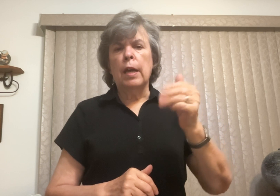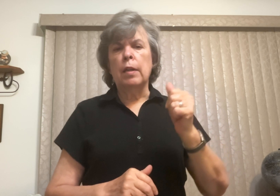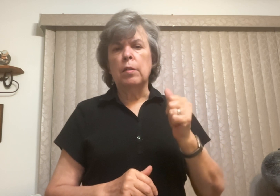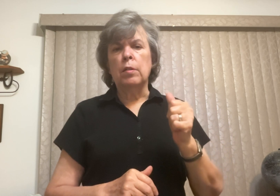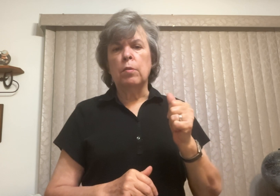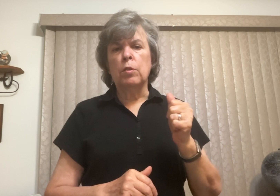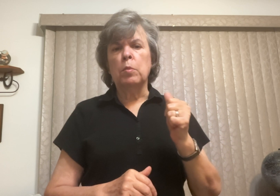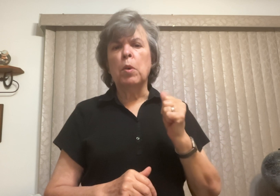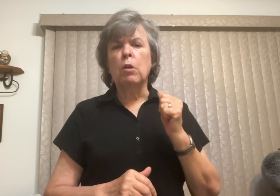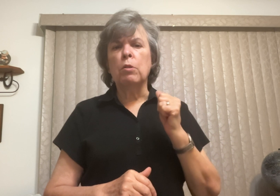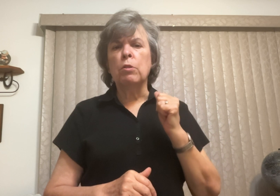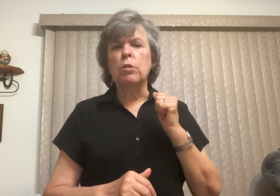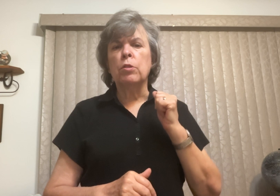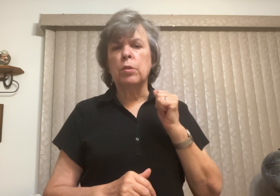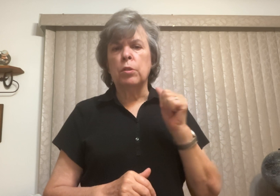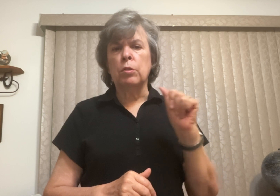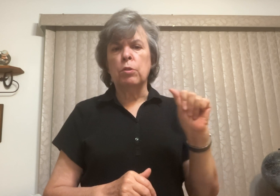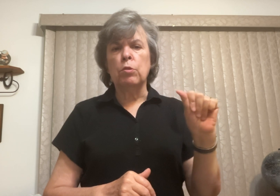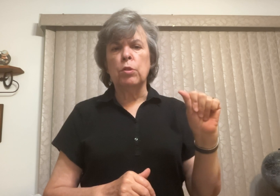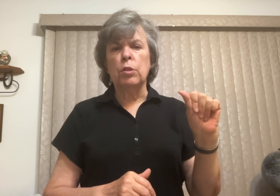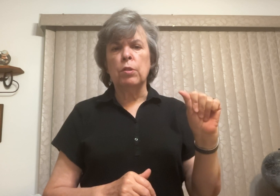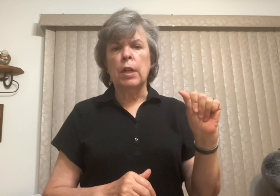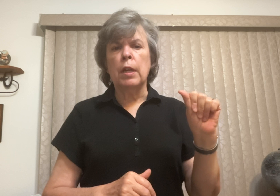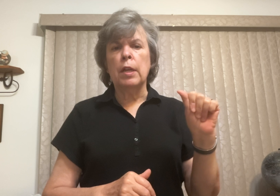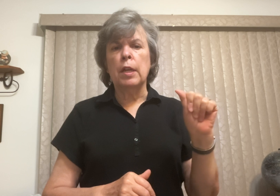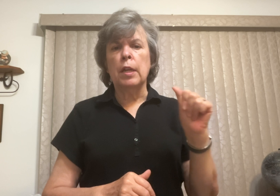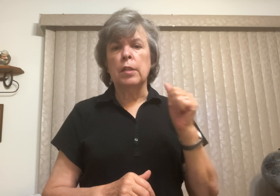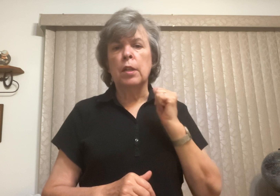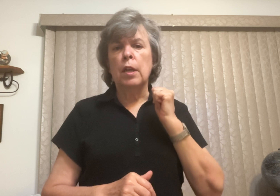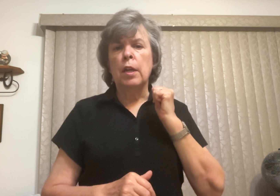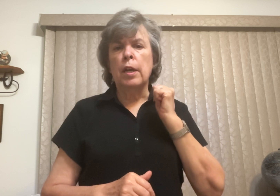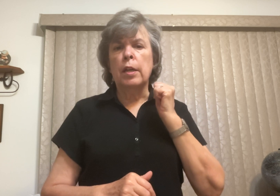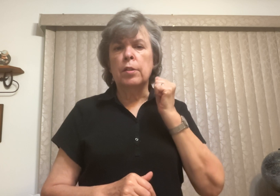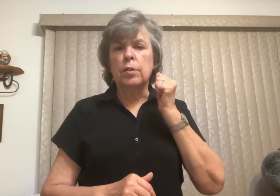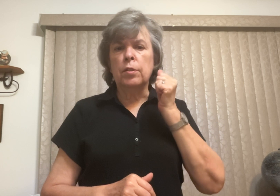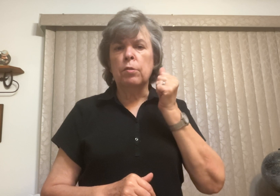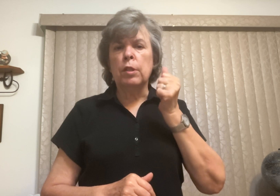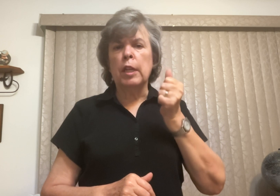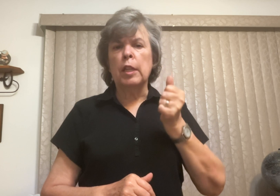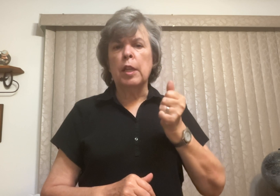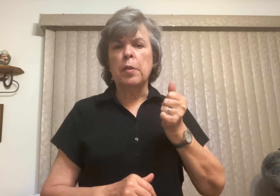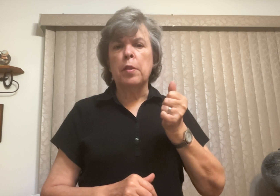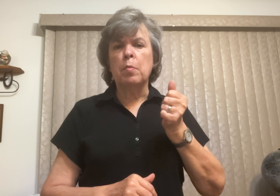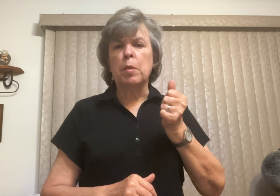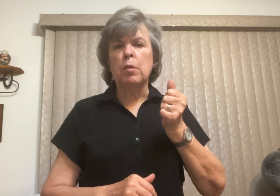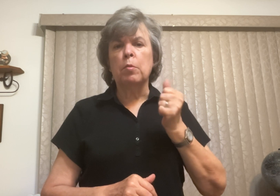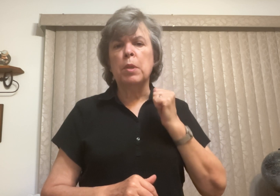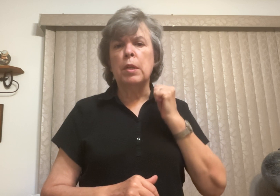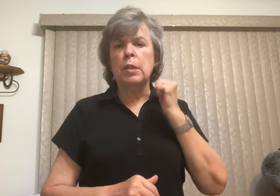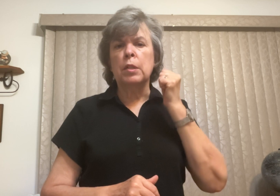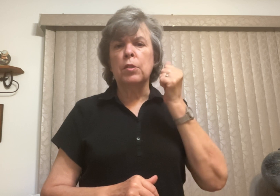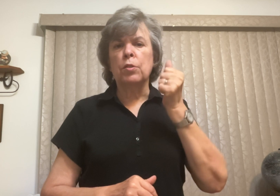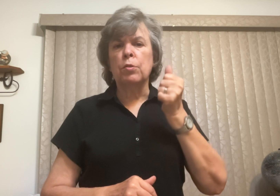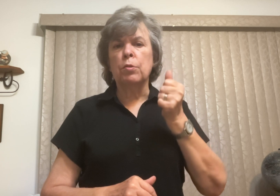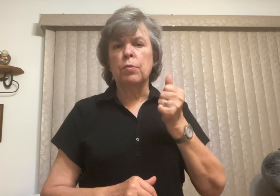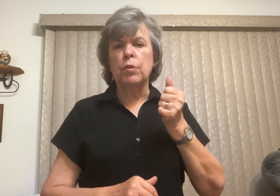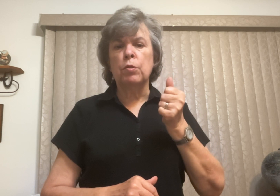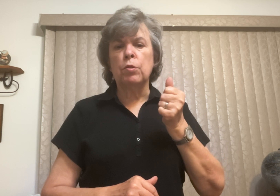and tomorrow you're using your A hand, and you're taking that thumb a little bit into the future. So